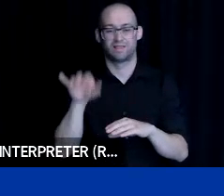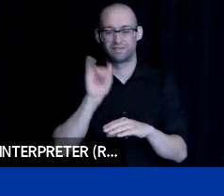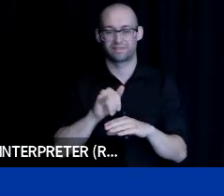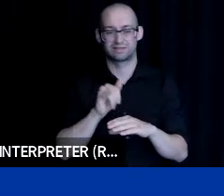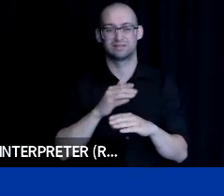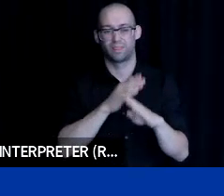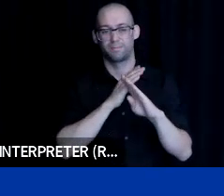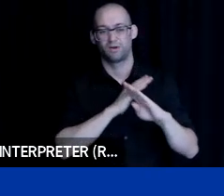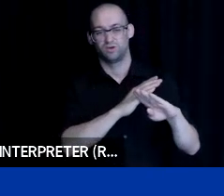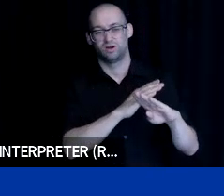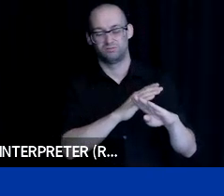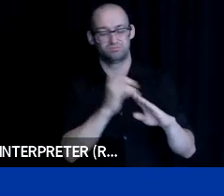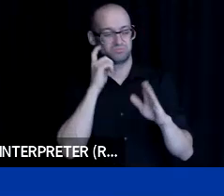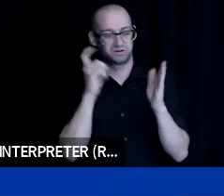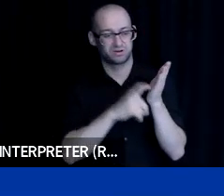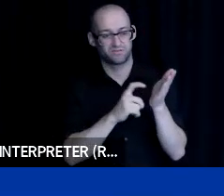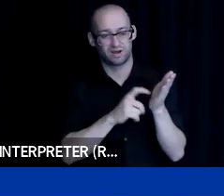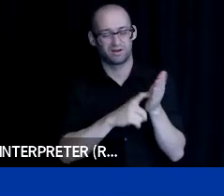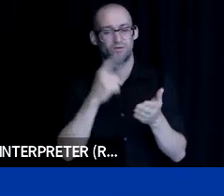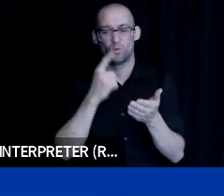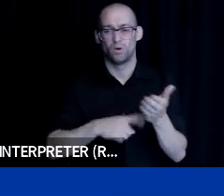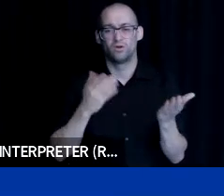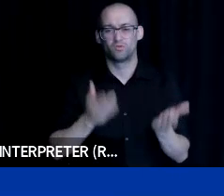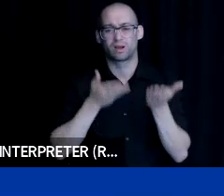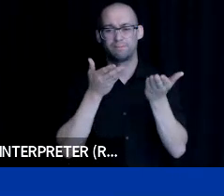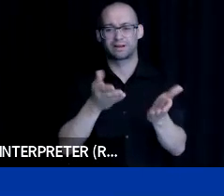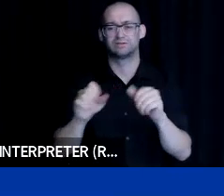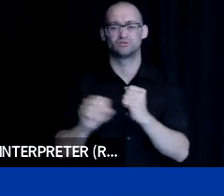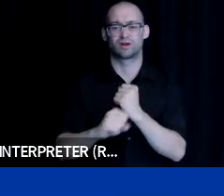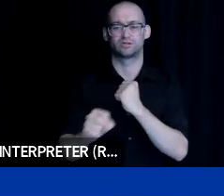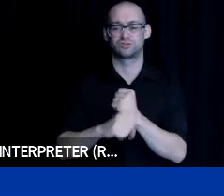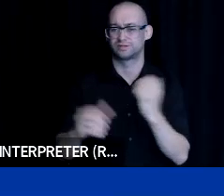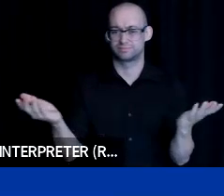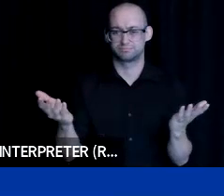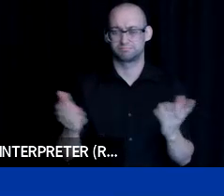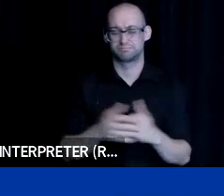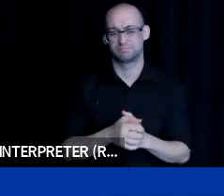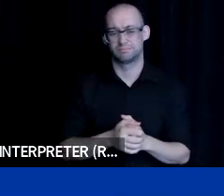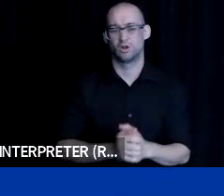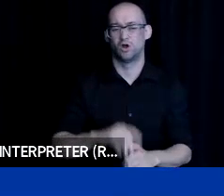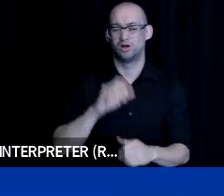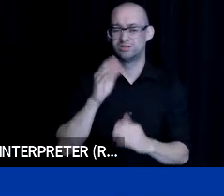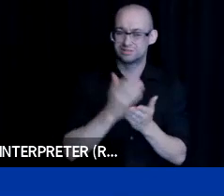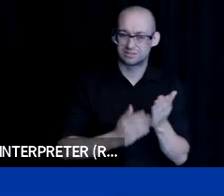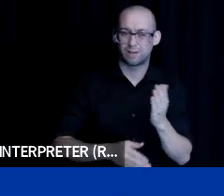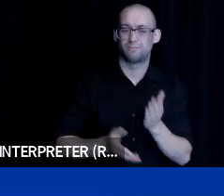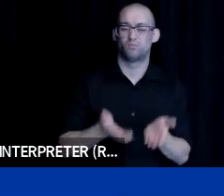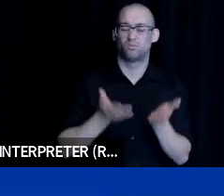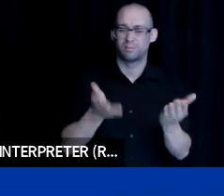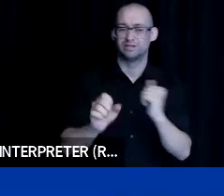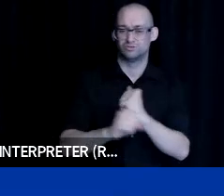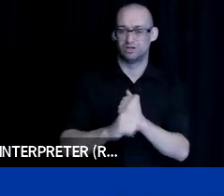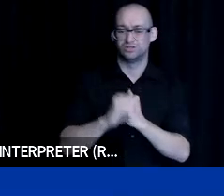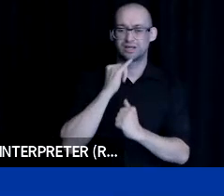we identified. So let's look at some of the recommended strategies. So some of the recommended strategies that came out